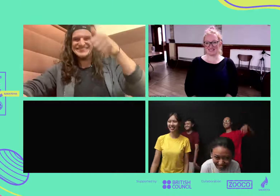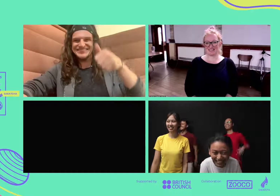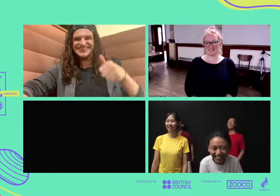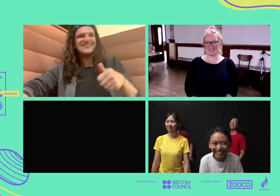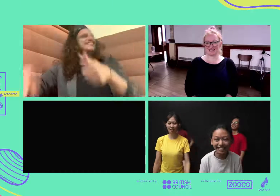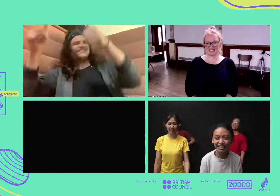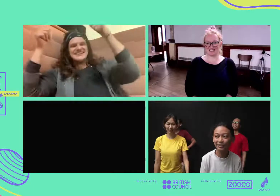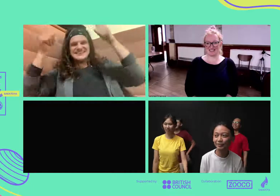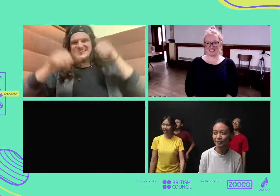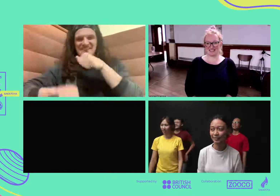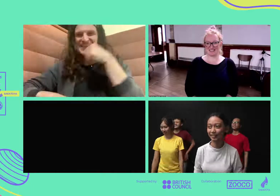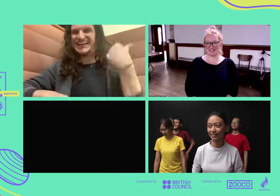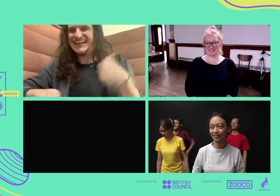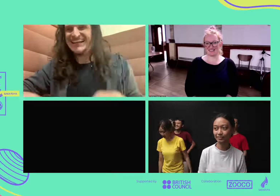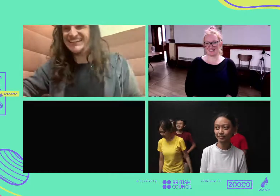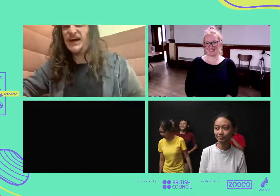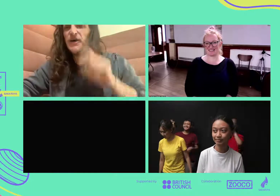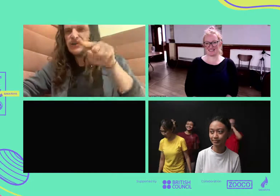great.